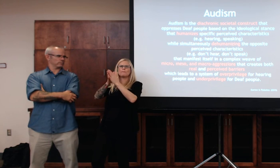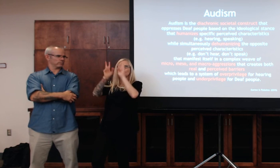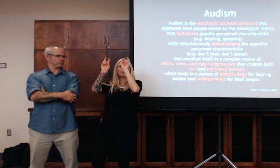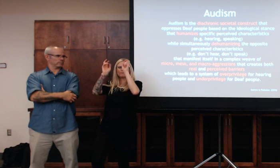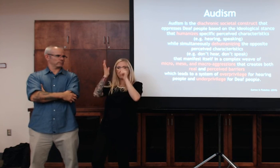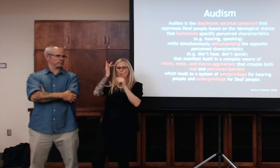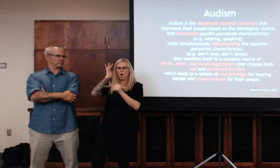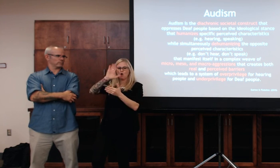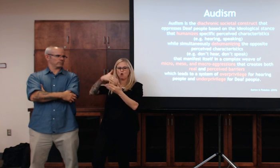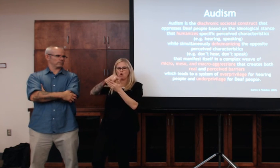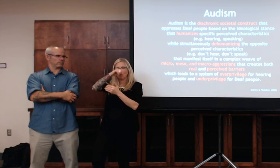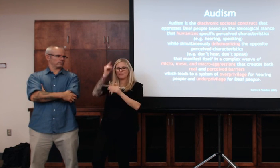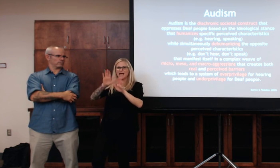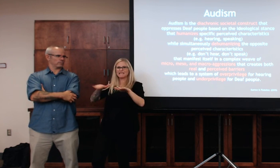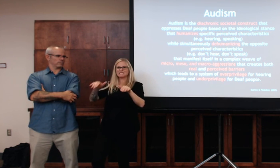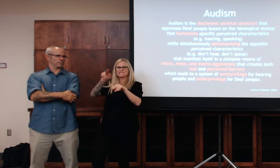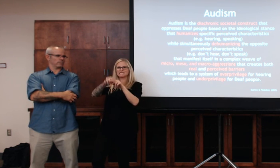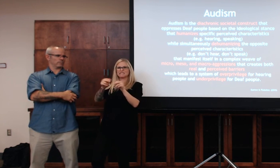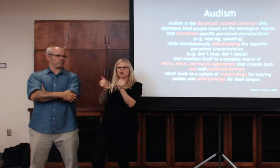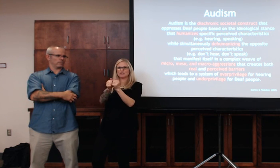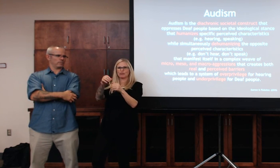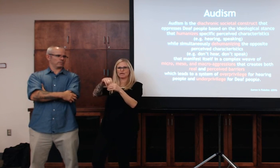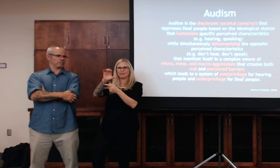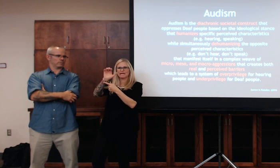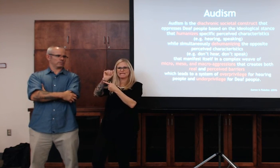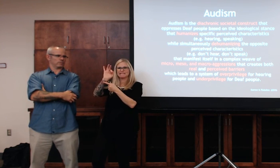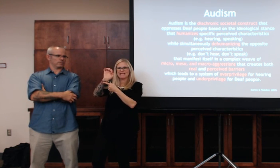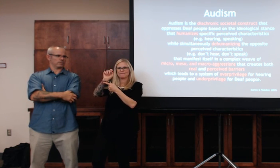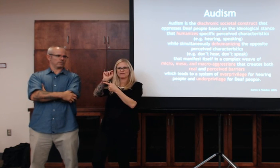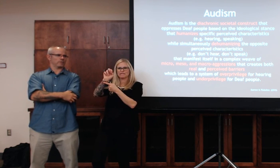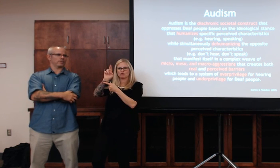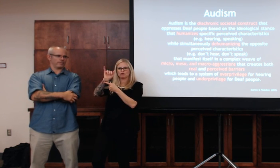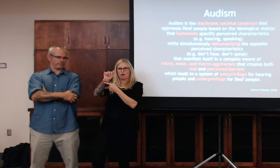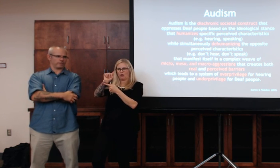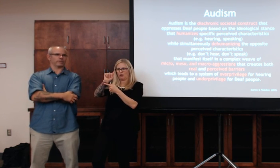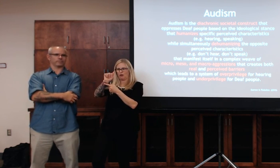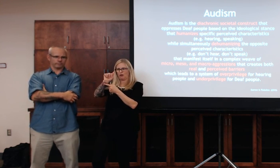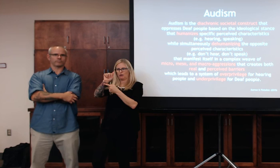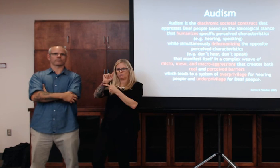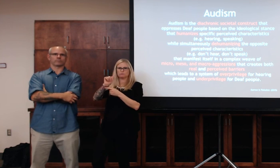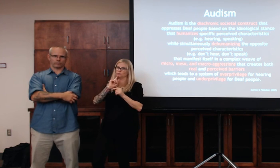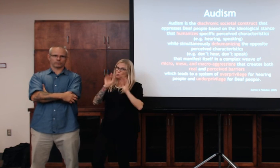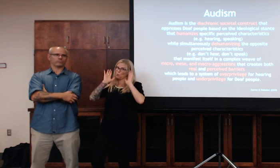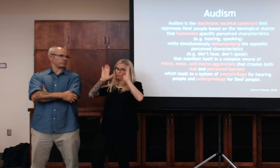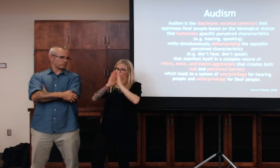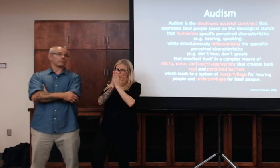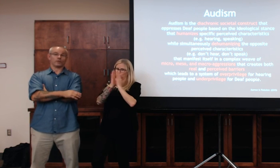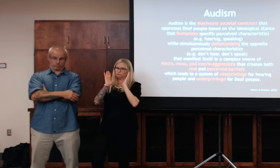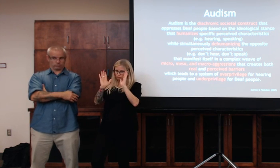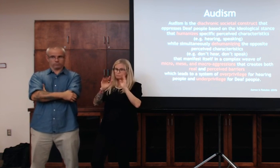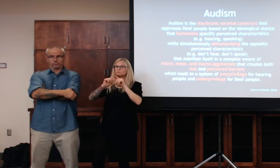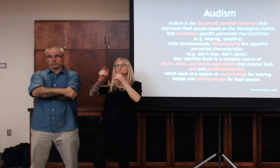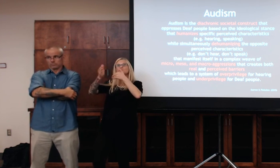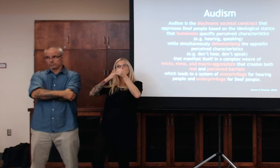They wrote a book based on why all black kids sit together in the cafeteria. It's a wonderful book.